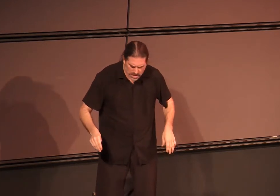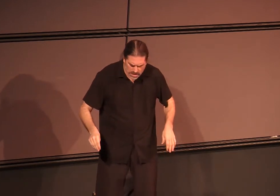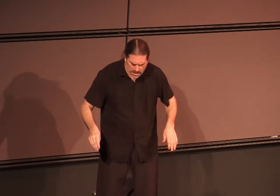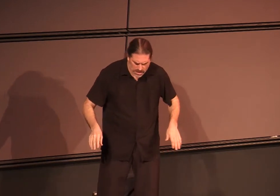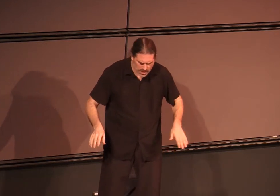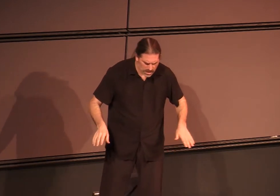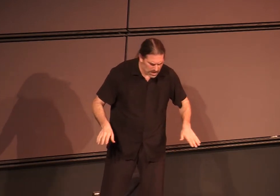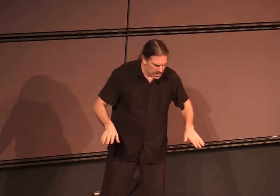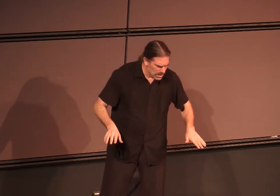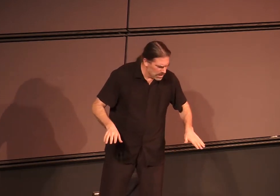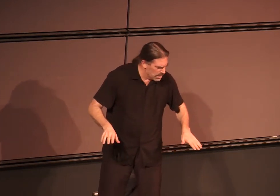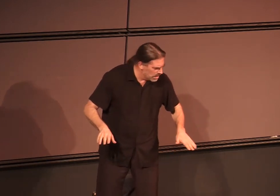Where am I?